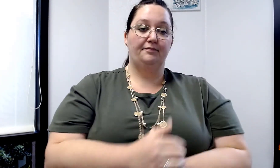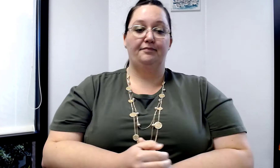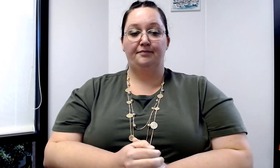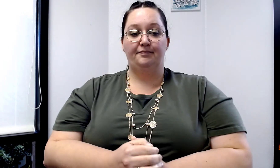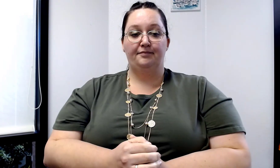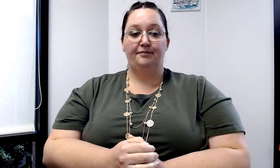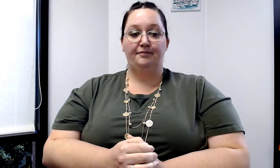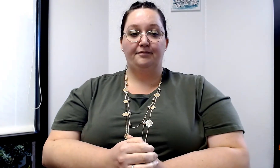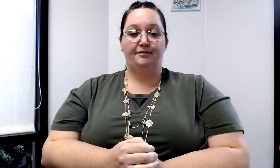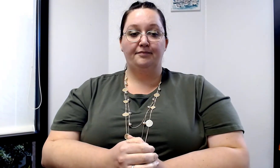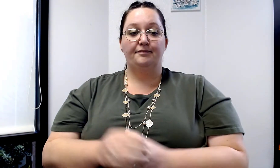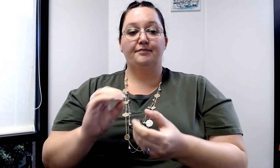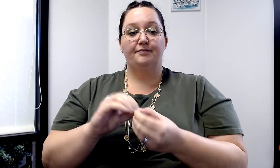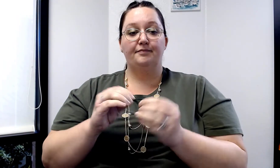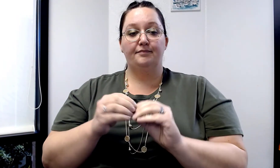date.